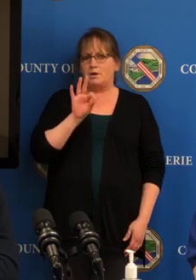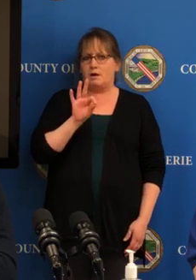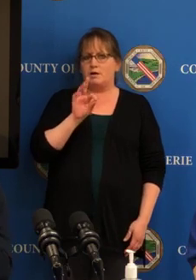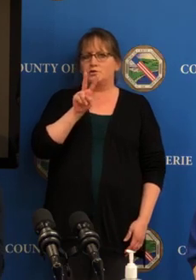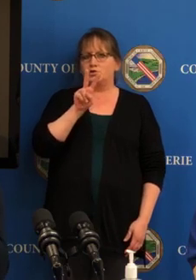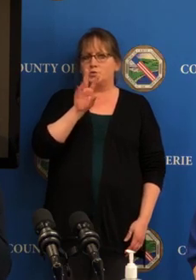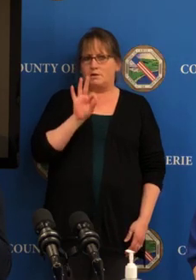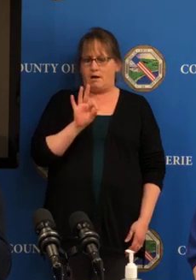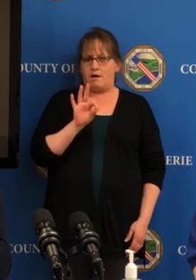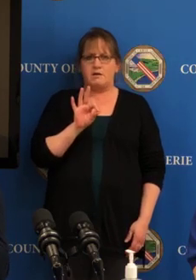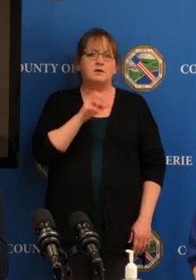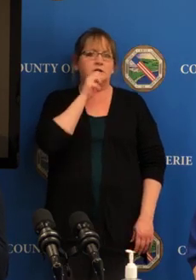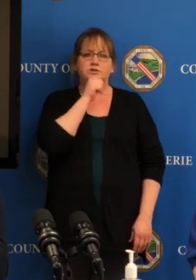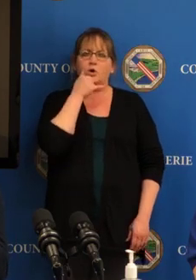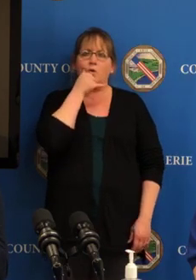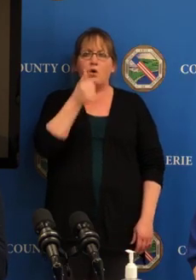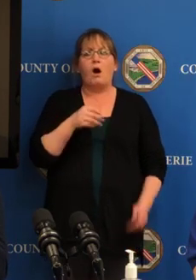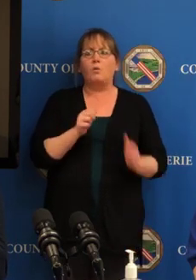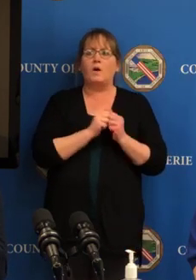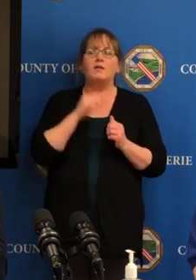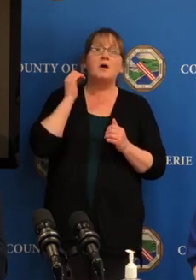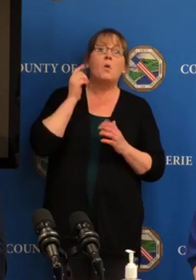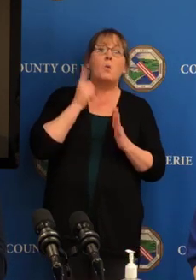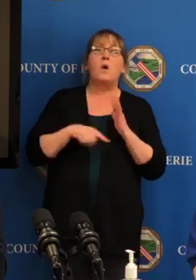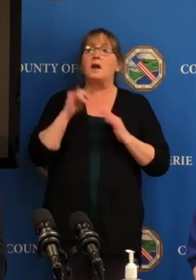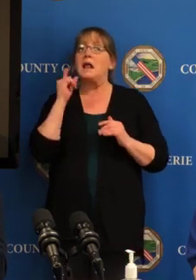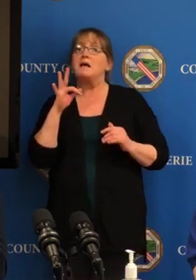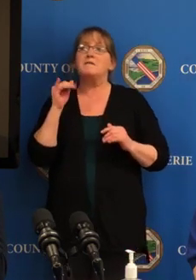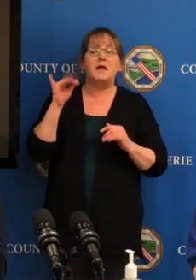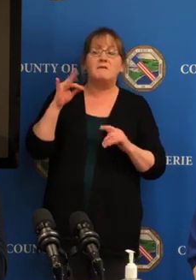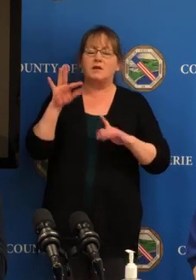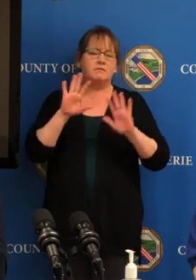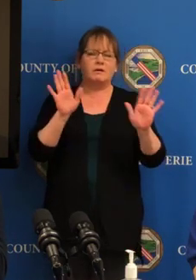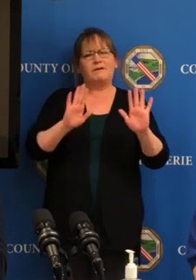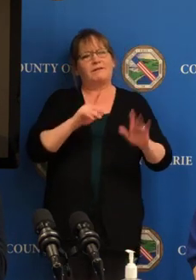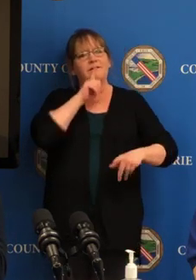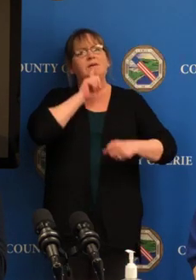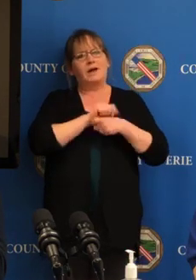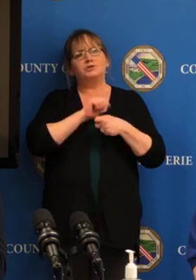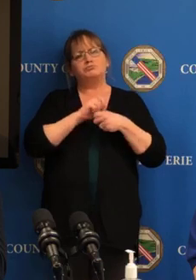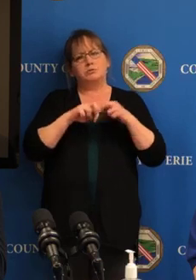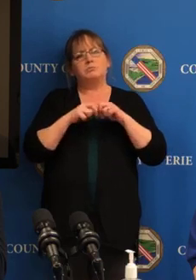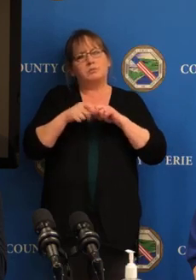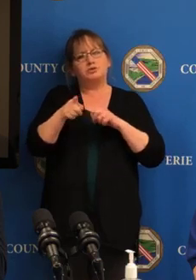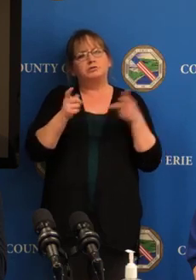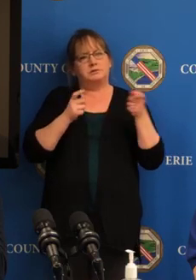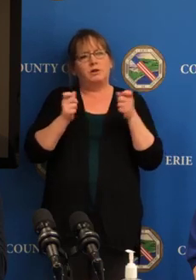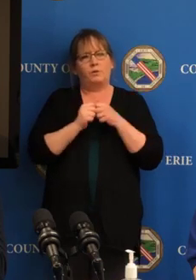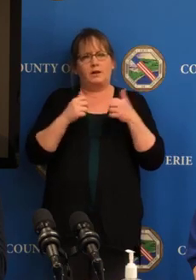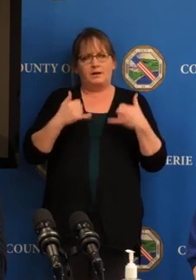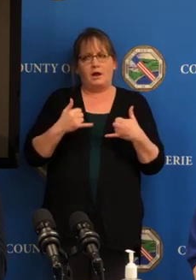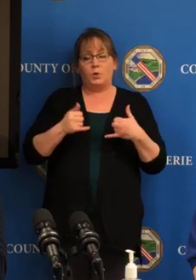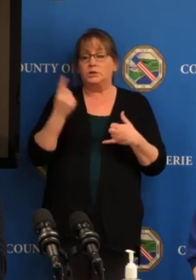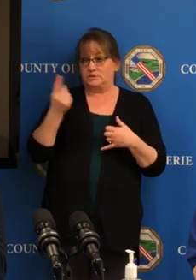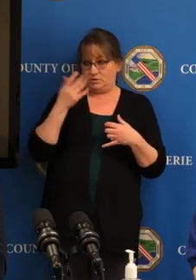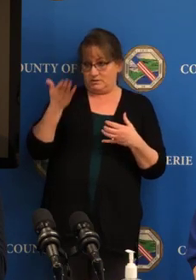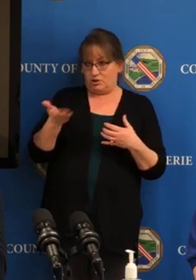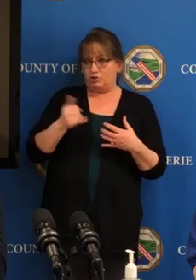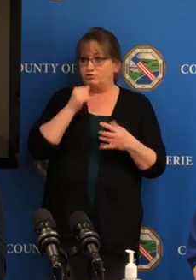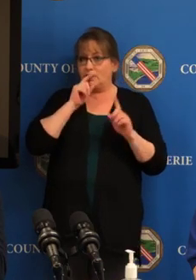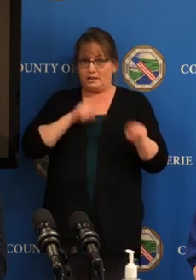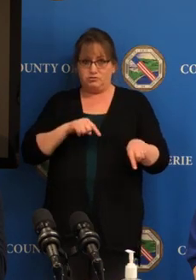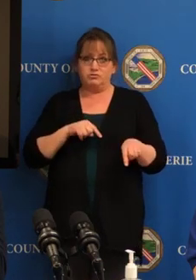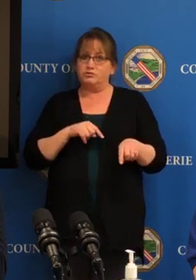858-2929. Do not call with hypotheticals. Please call with actual issues that you're dealing with. Someone is there to answer the phone,